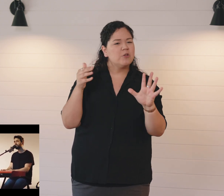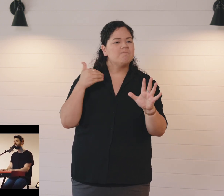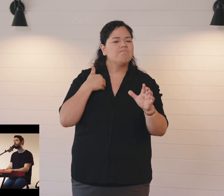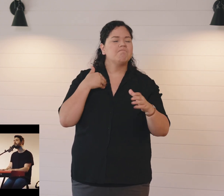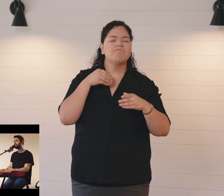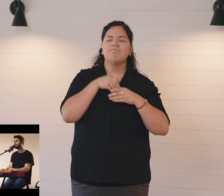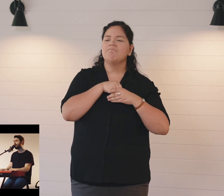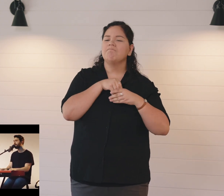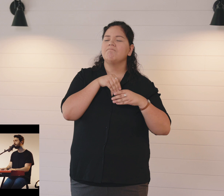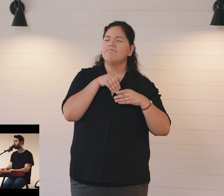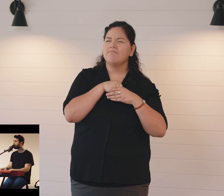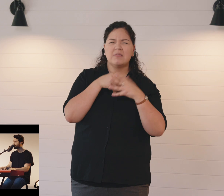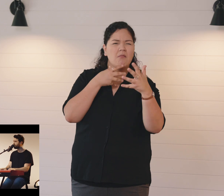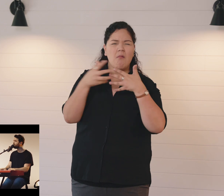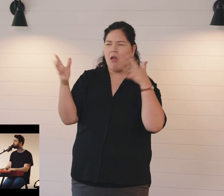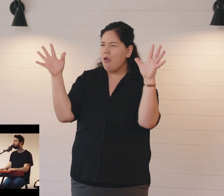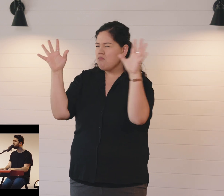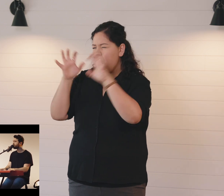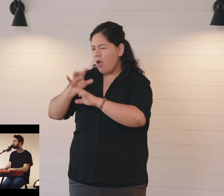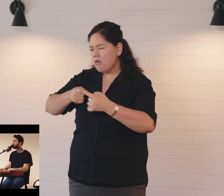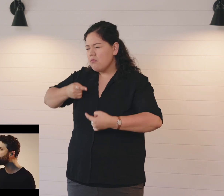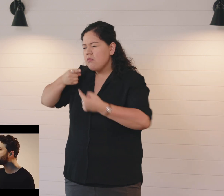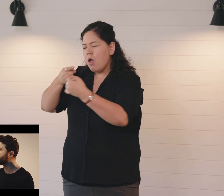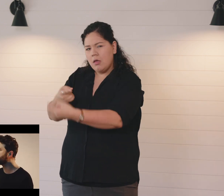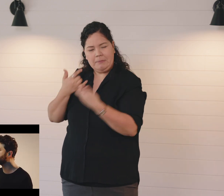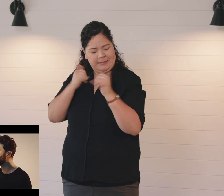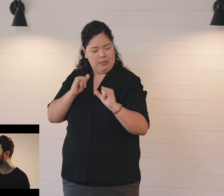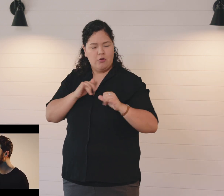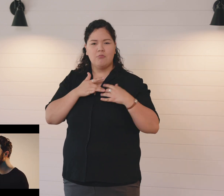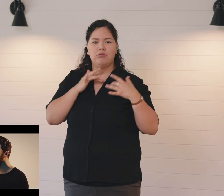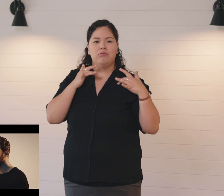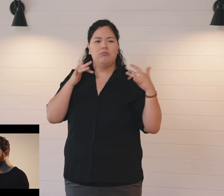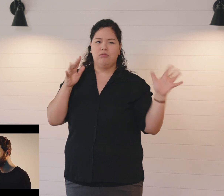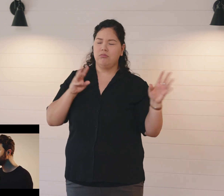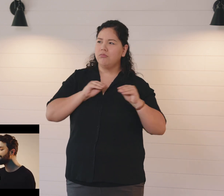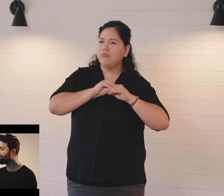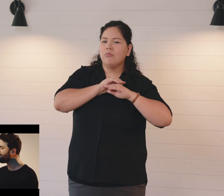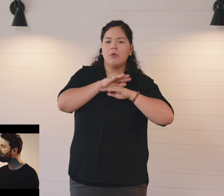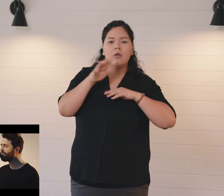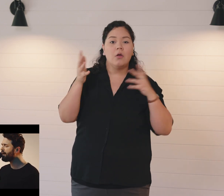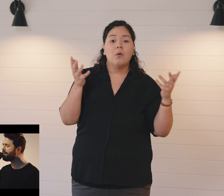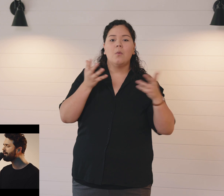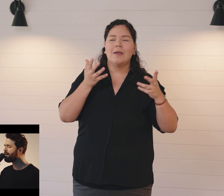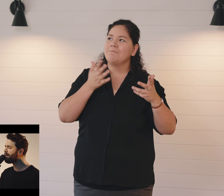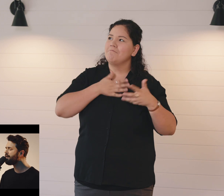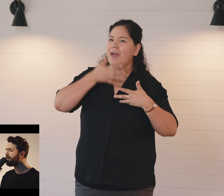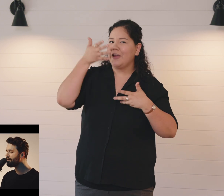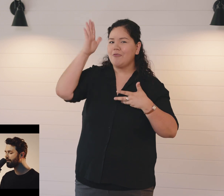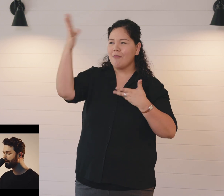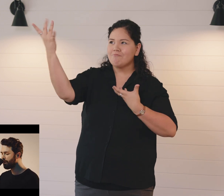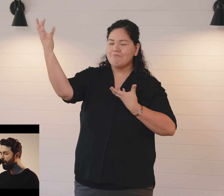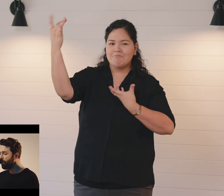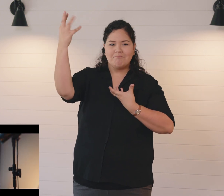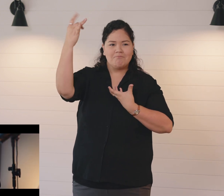In the darkest night, it still goes on. The anthem of my